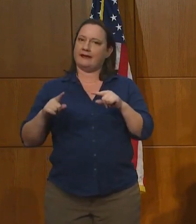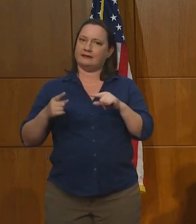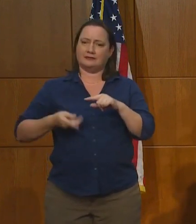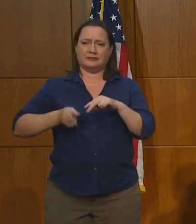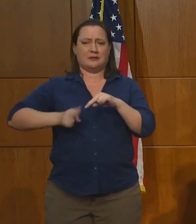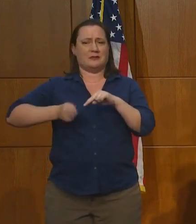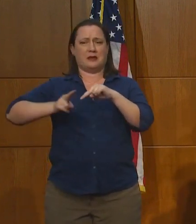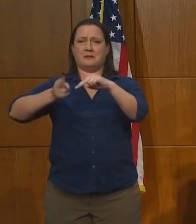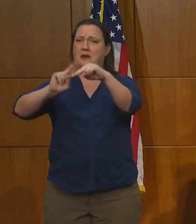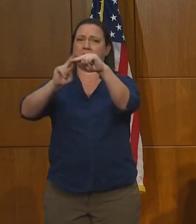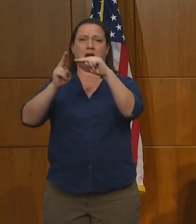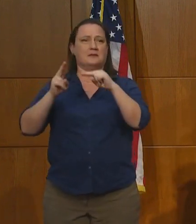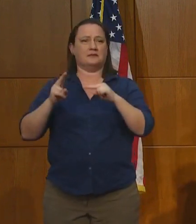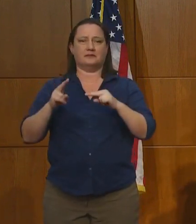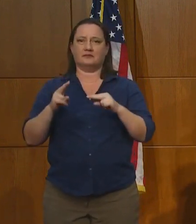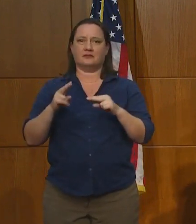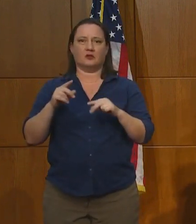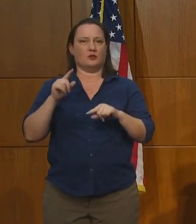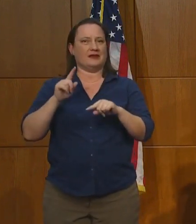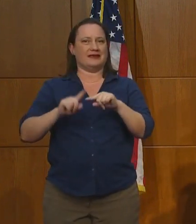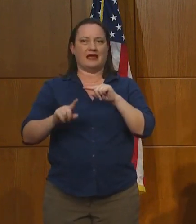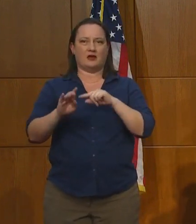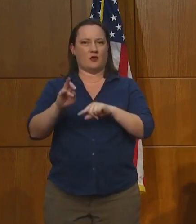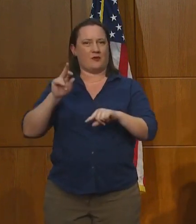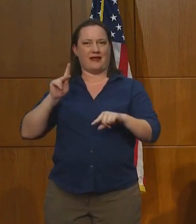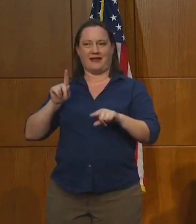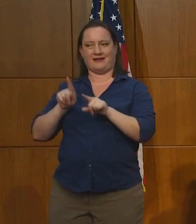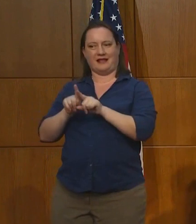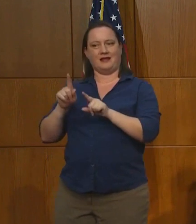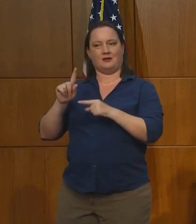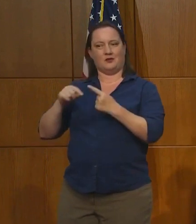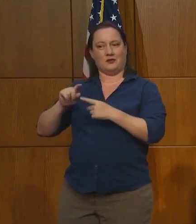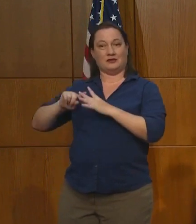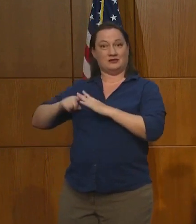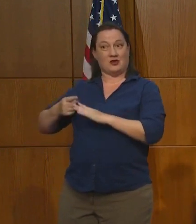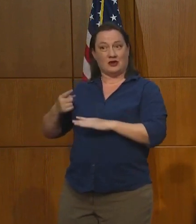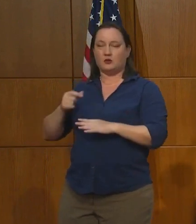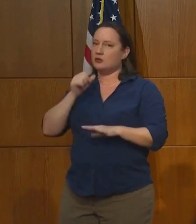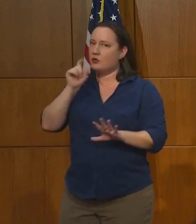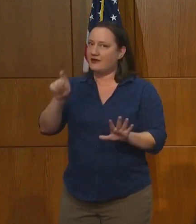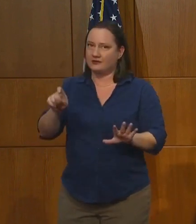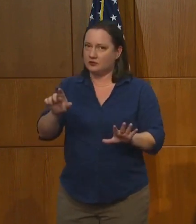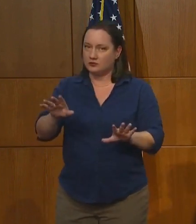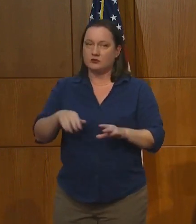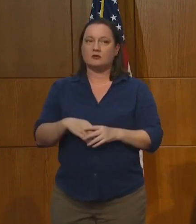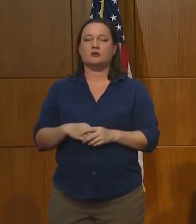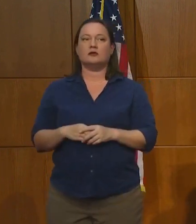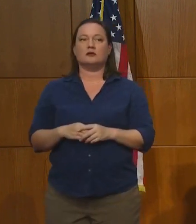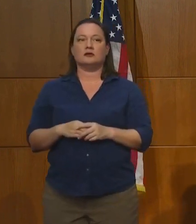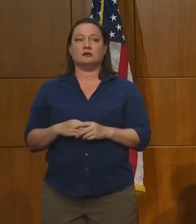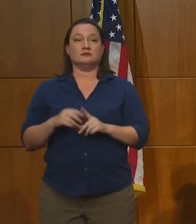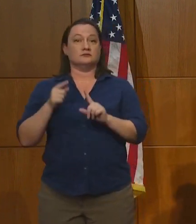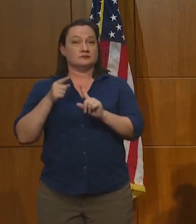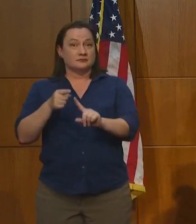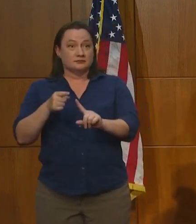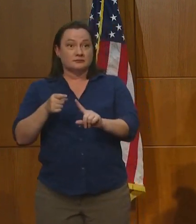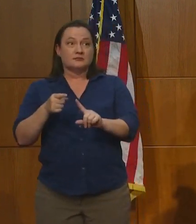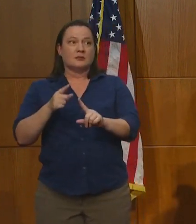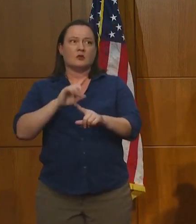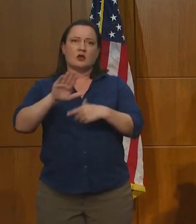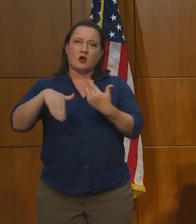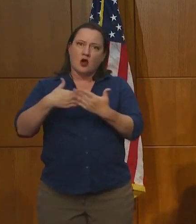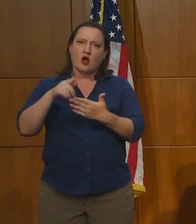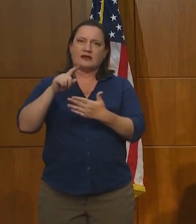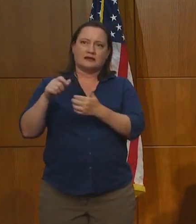it where we started. And we don't have to. And the message is that let's all be part of